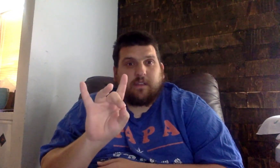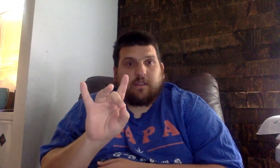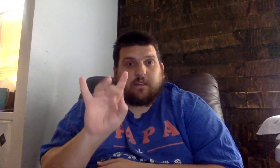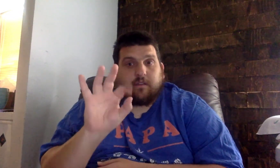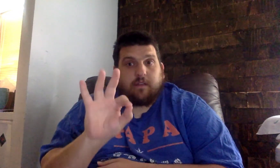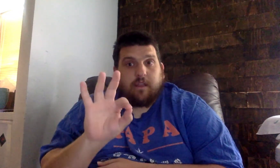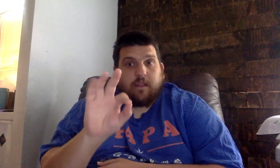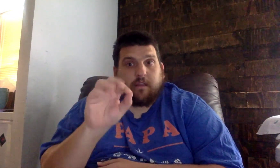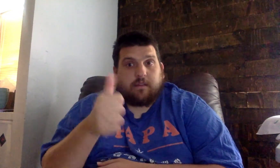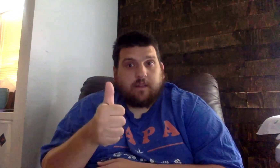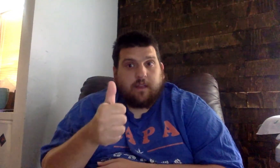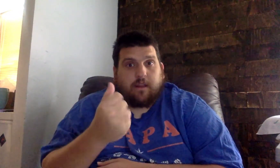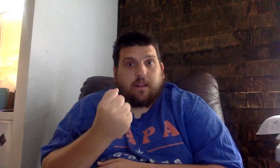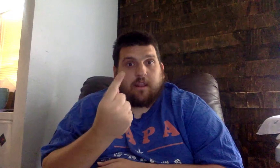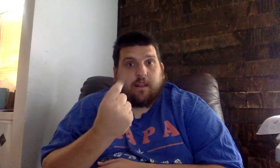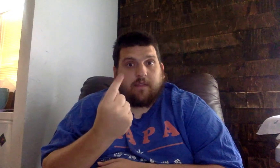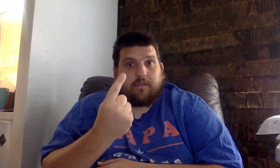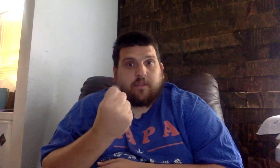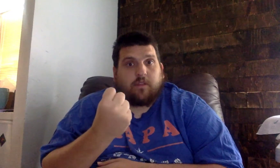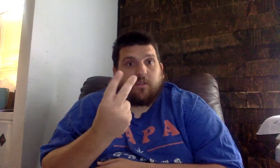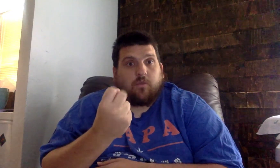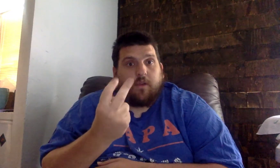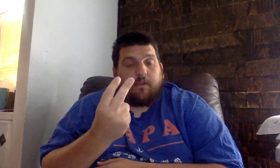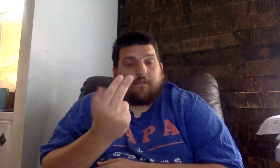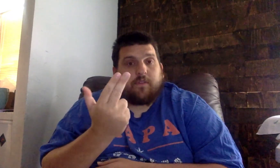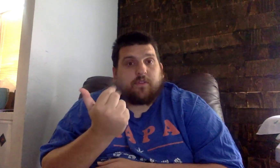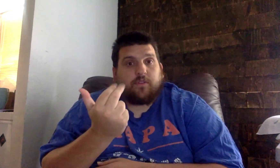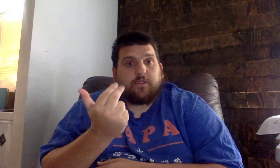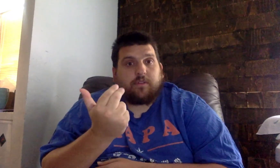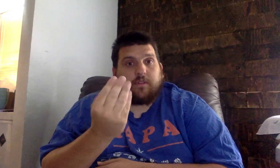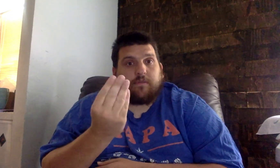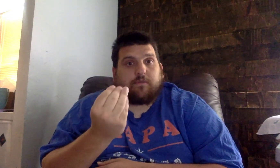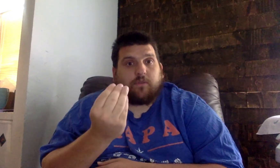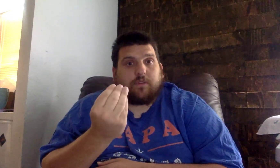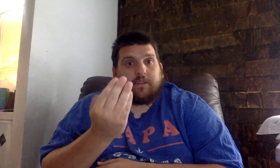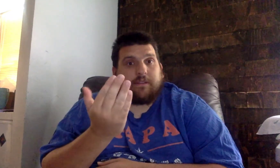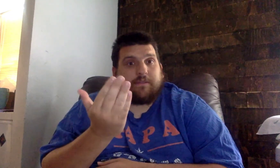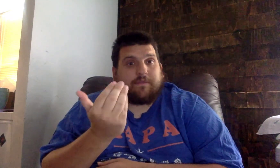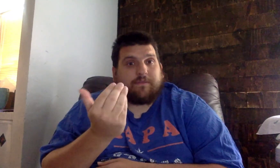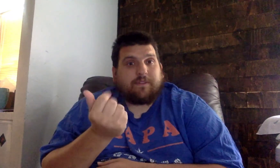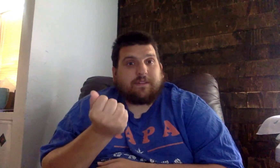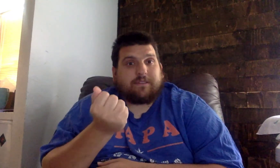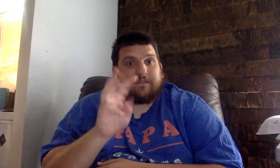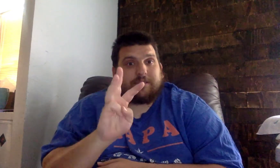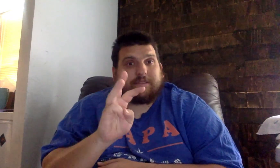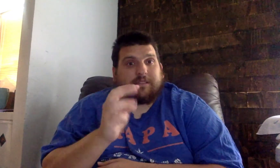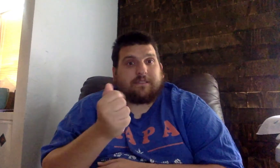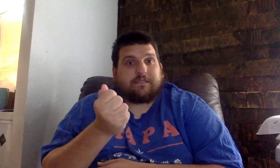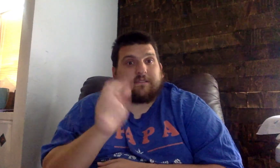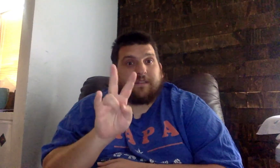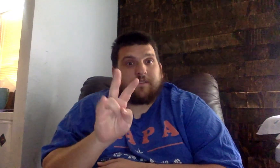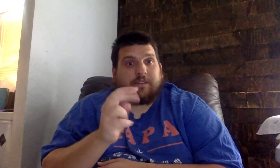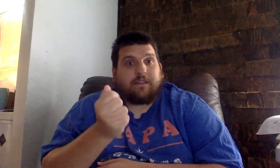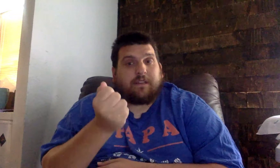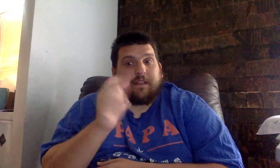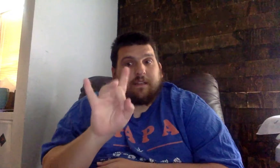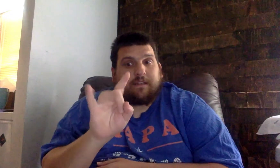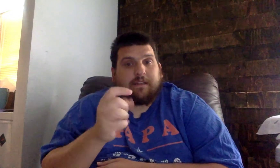8, 9, 10, 11, 12, 13, 14, 15, 16, 17,